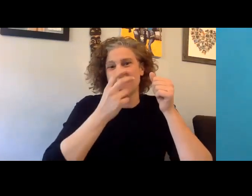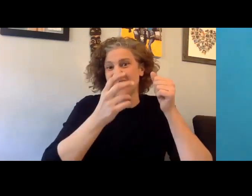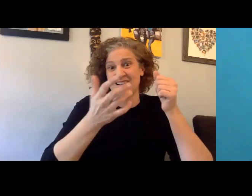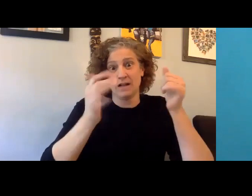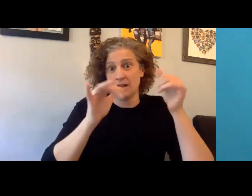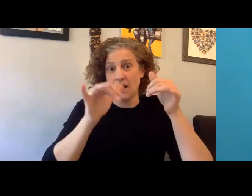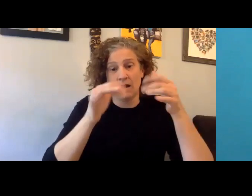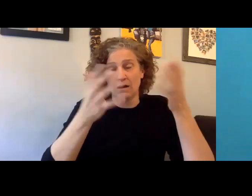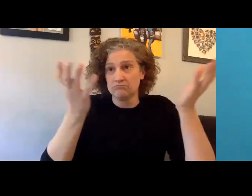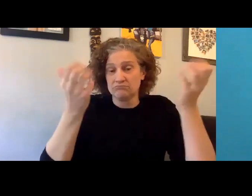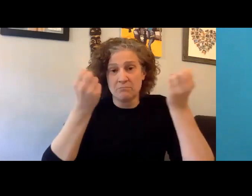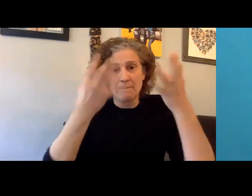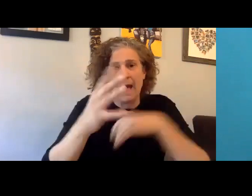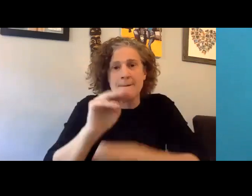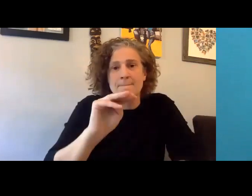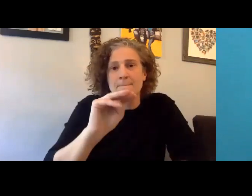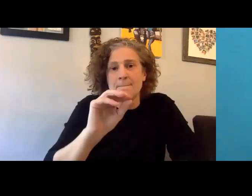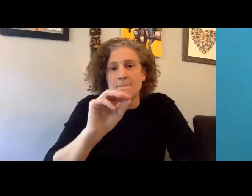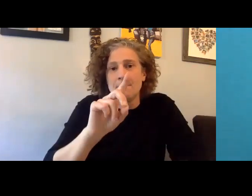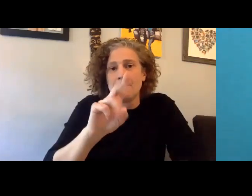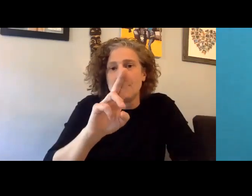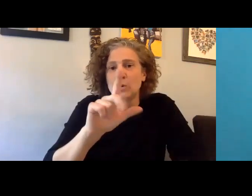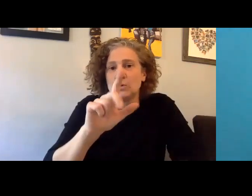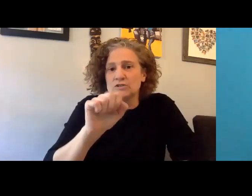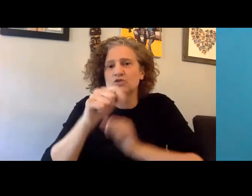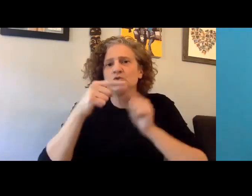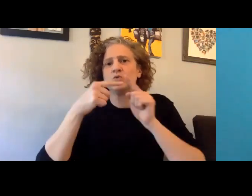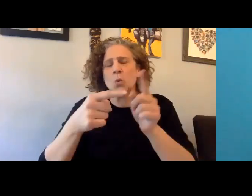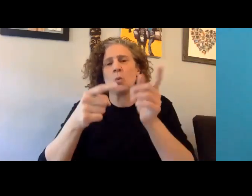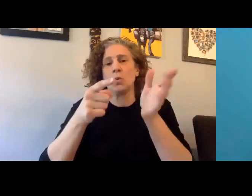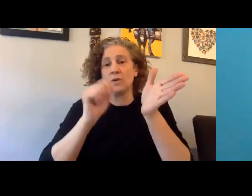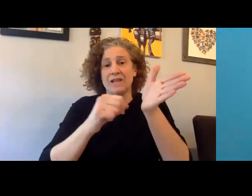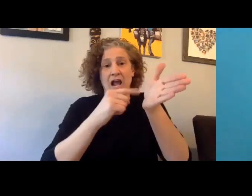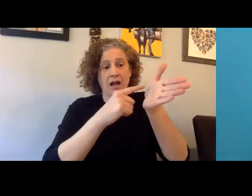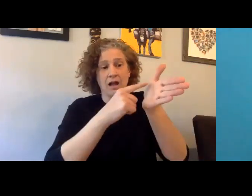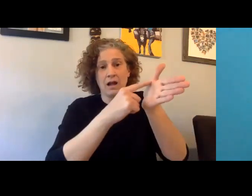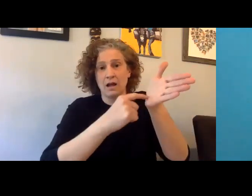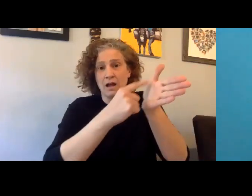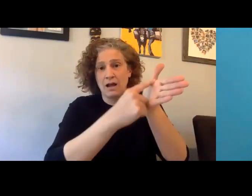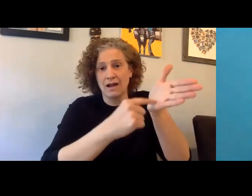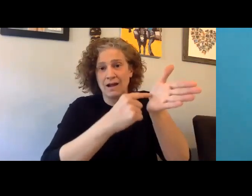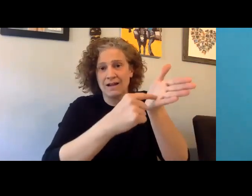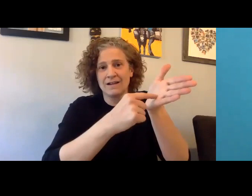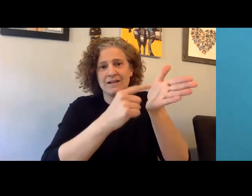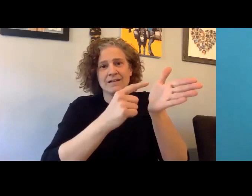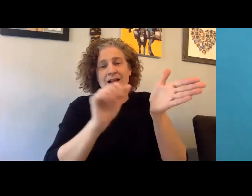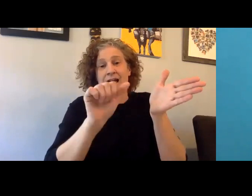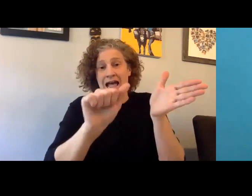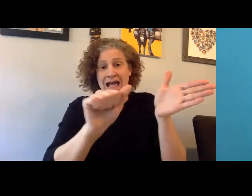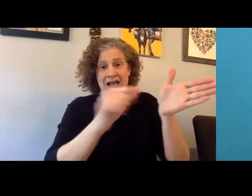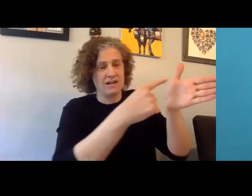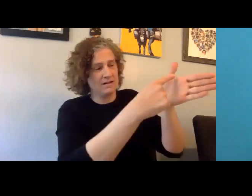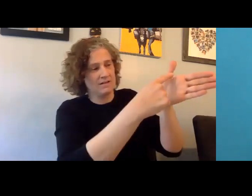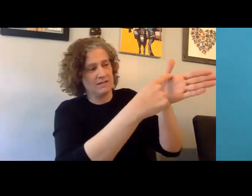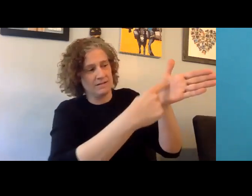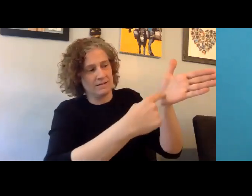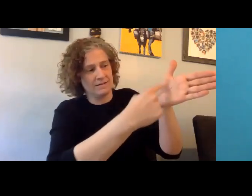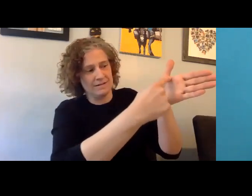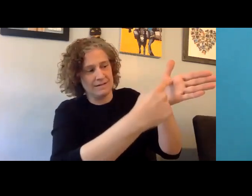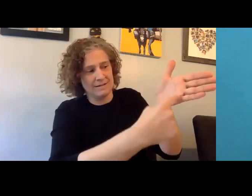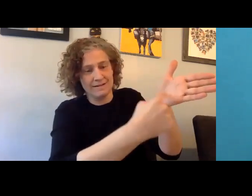curriculum related to individuals who are deafblind that shows milestones